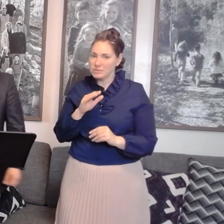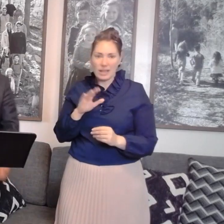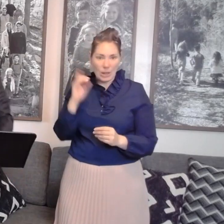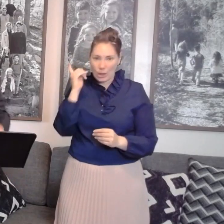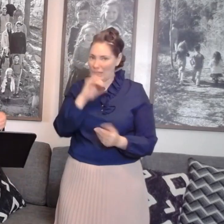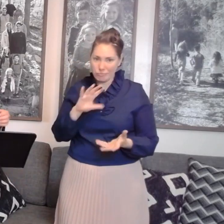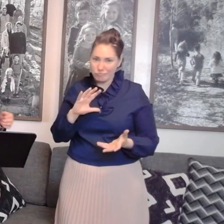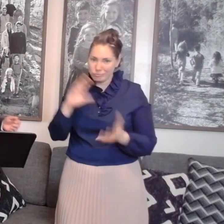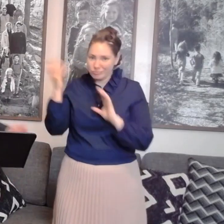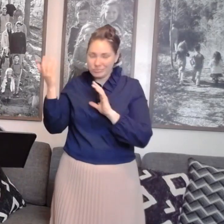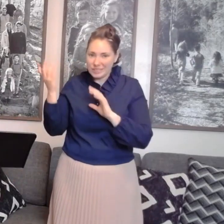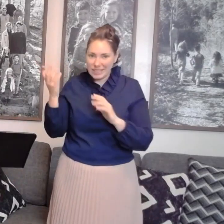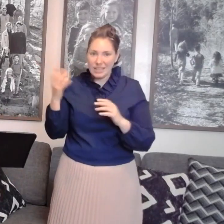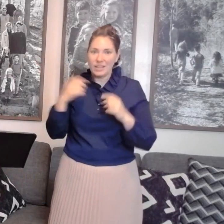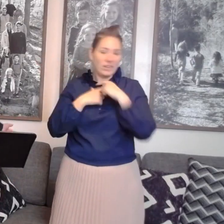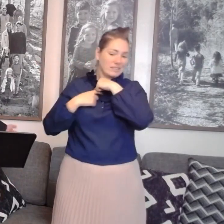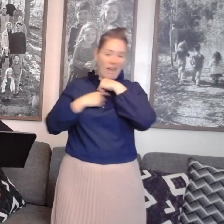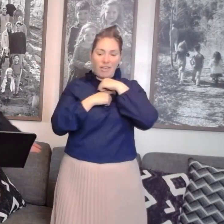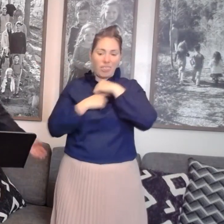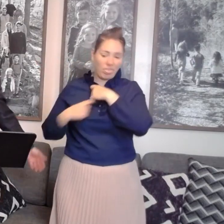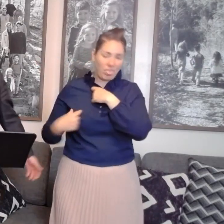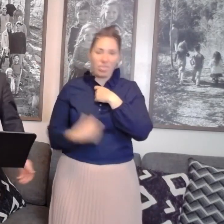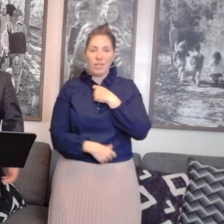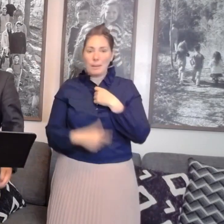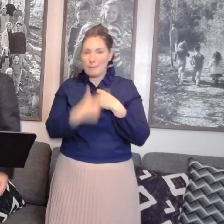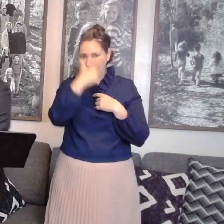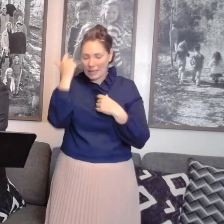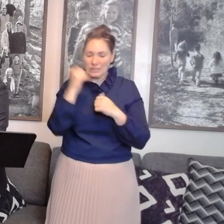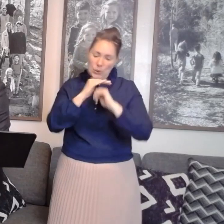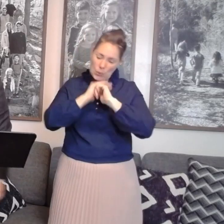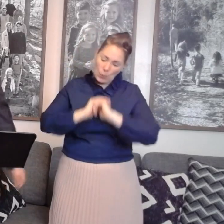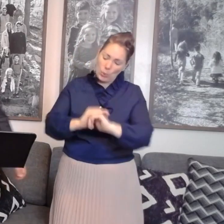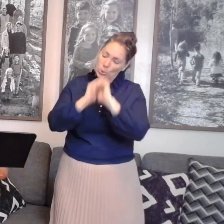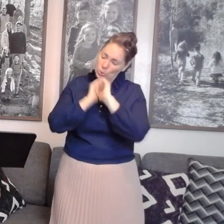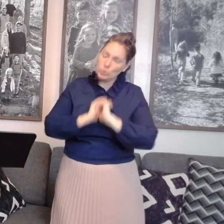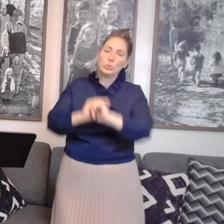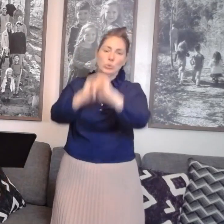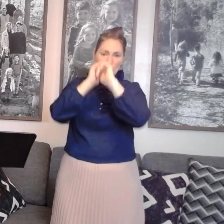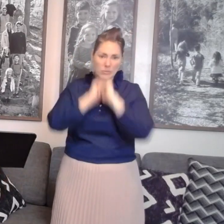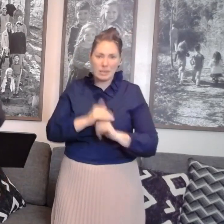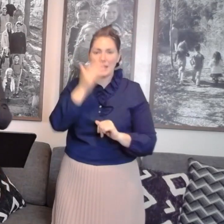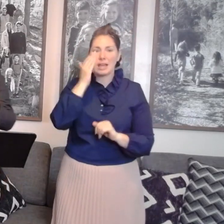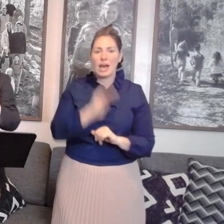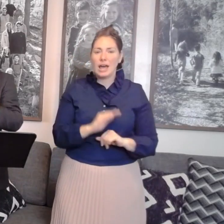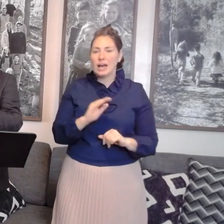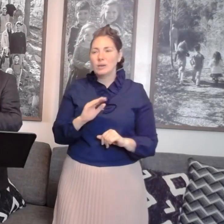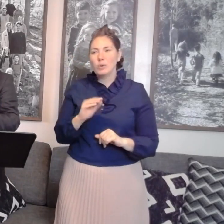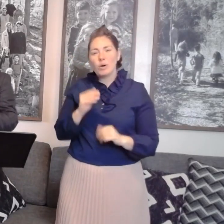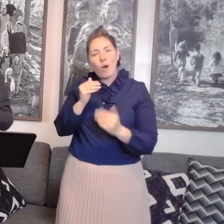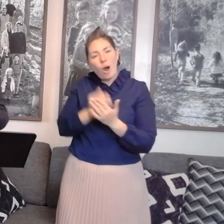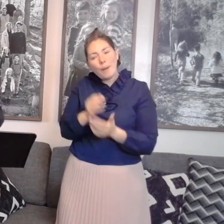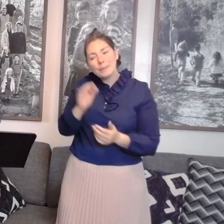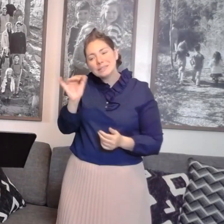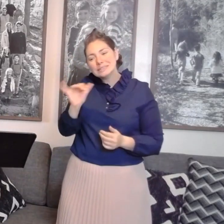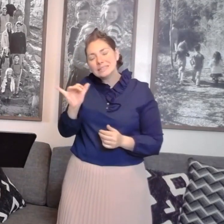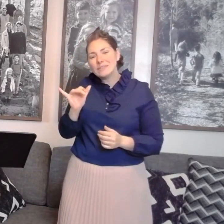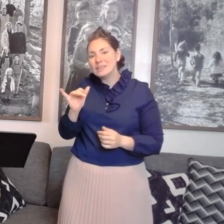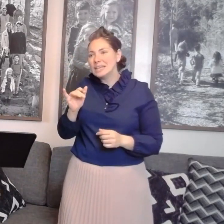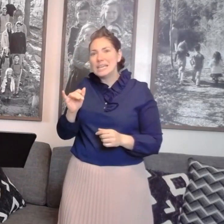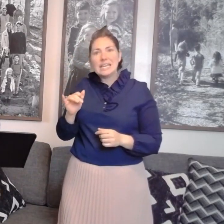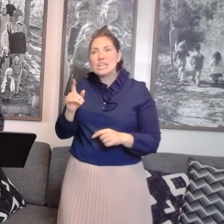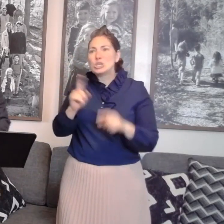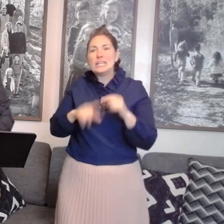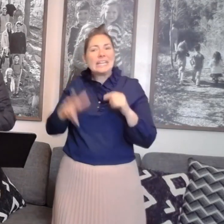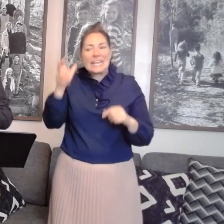and he had just spent time worshiping God. And it was almost as if he couldn't hear what they